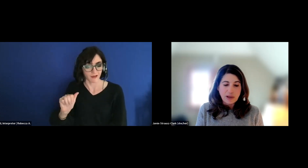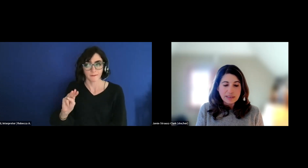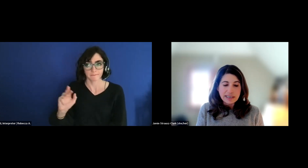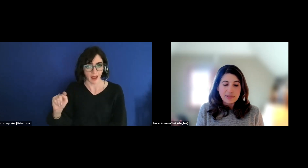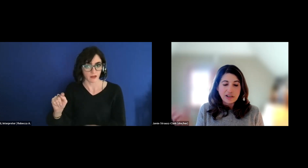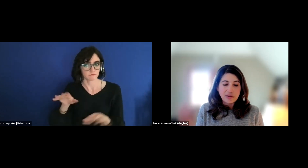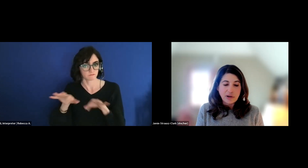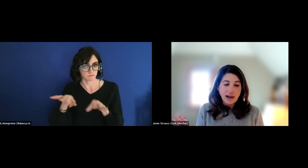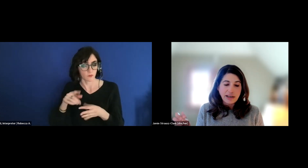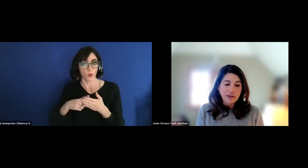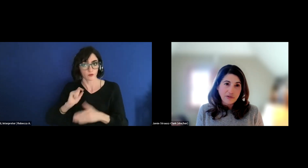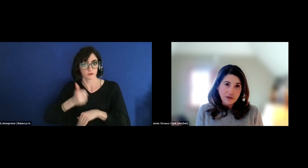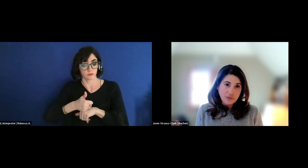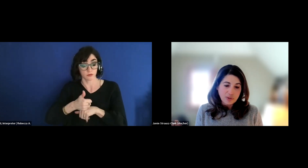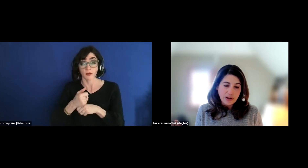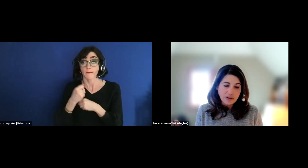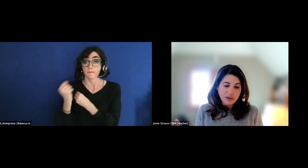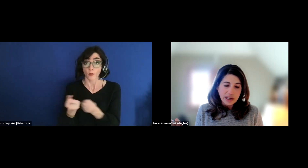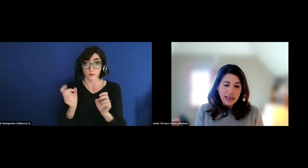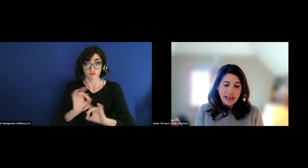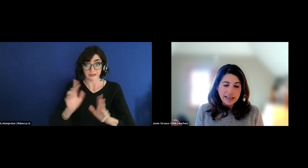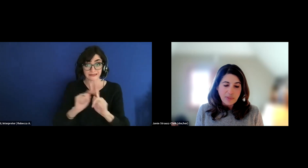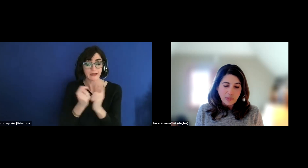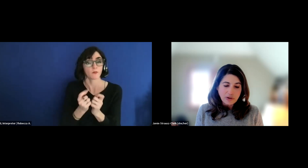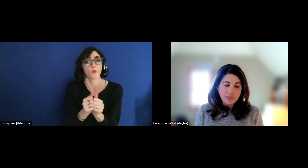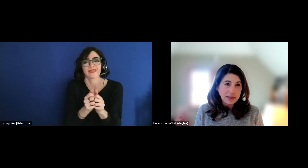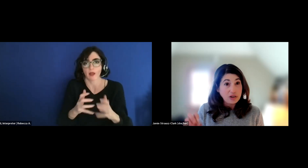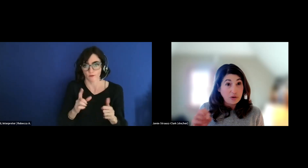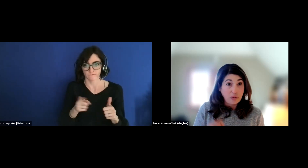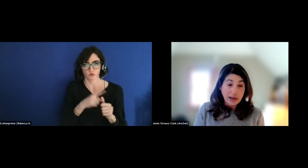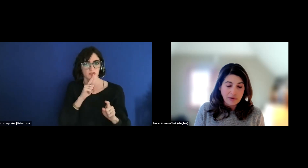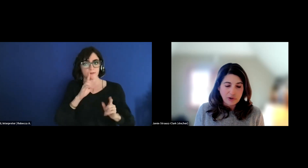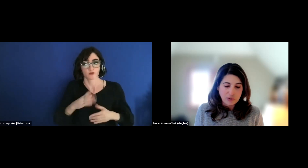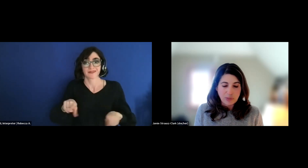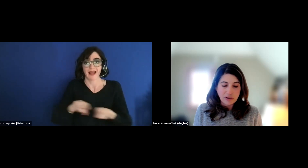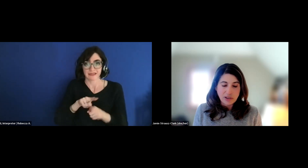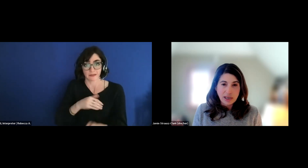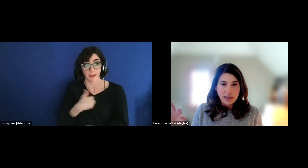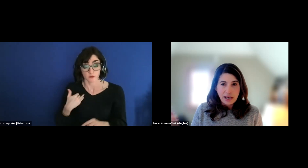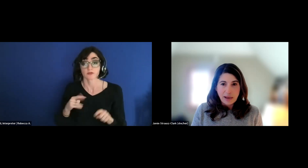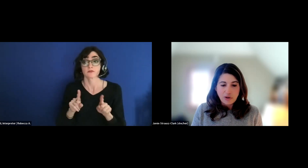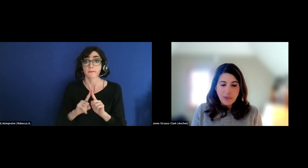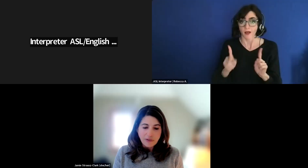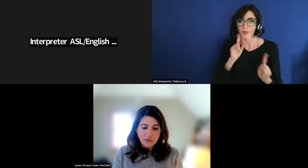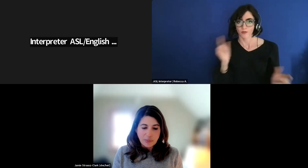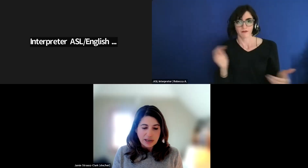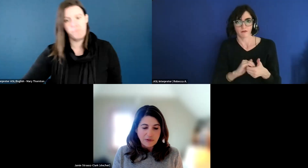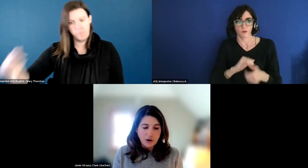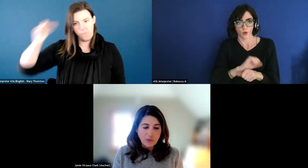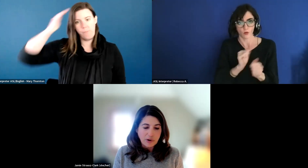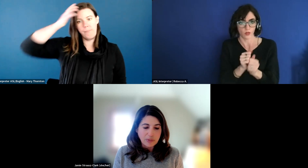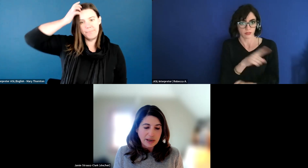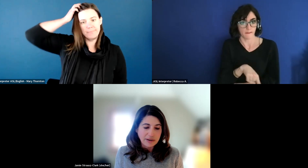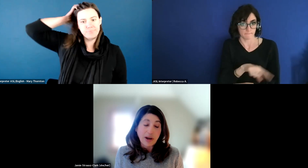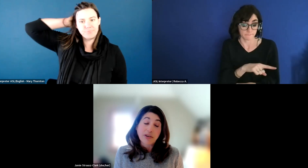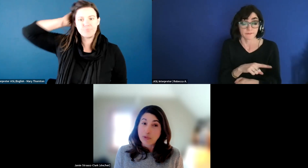crisis response teams that do not include first responders as members, but they do coordinate with first responders. You may have heard Representative